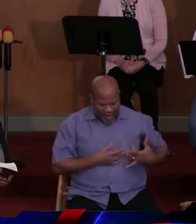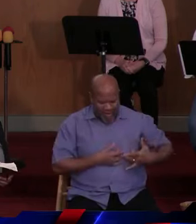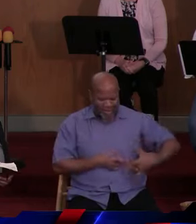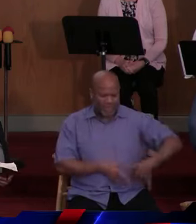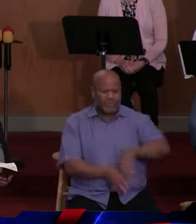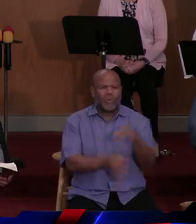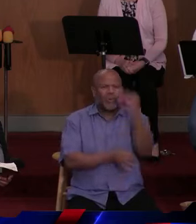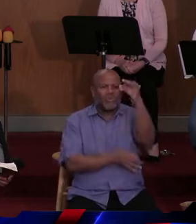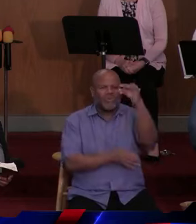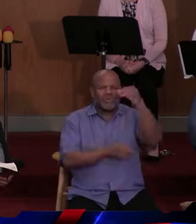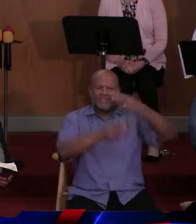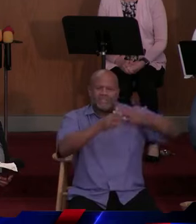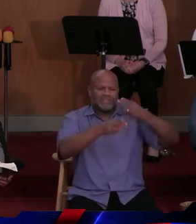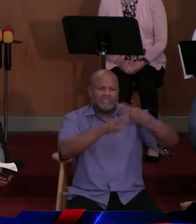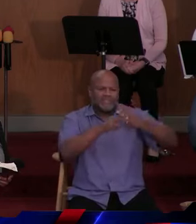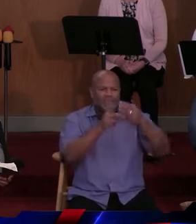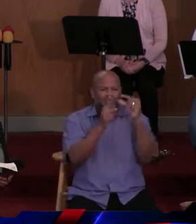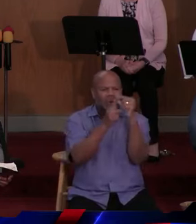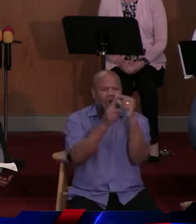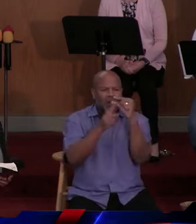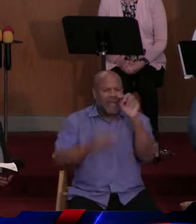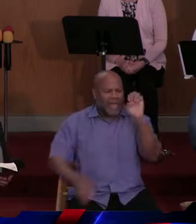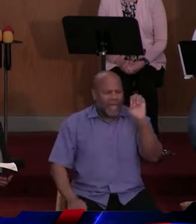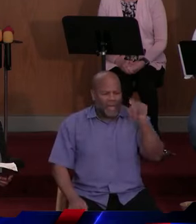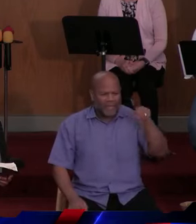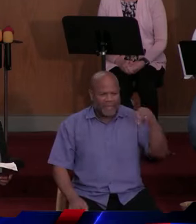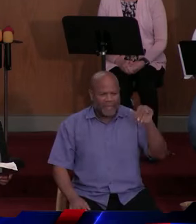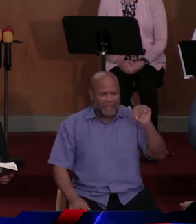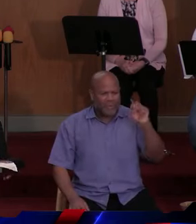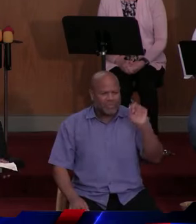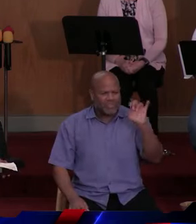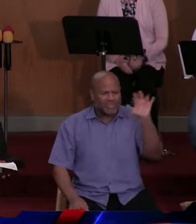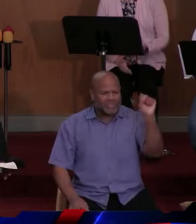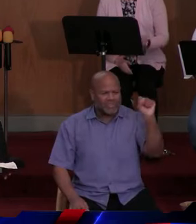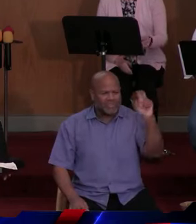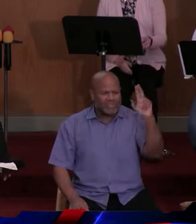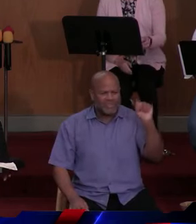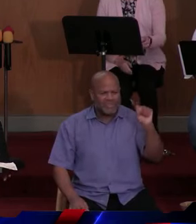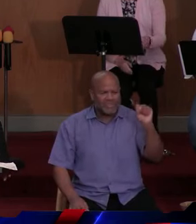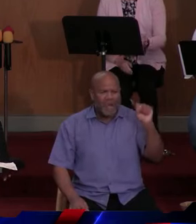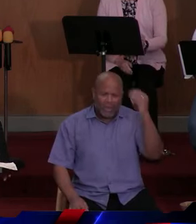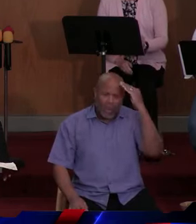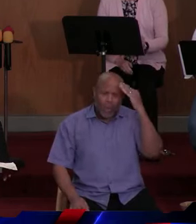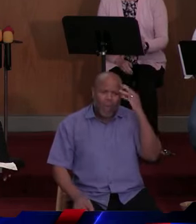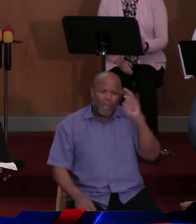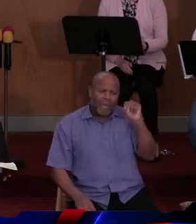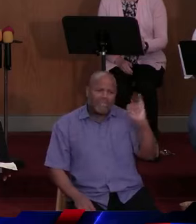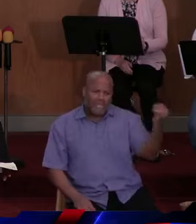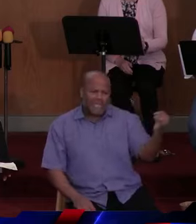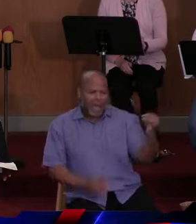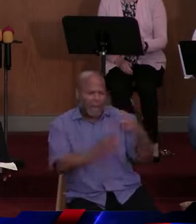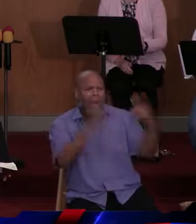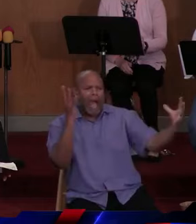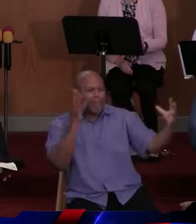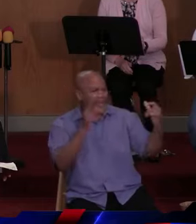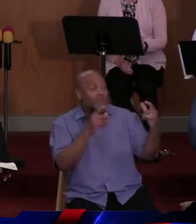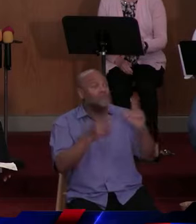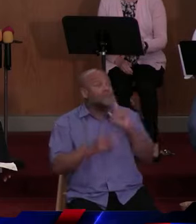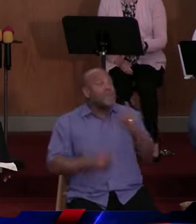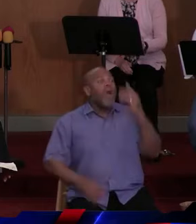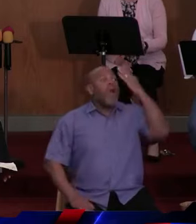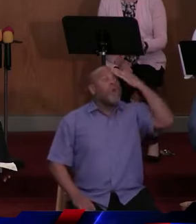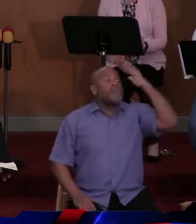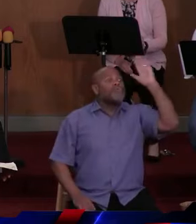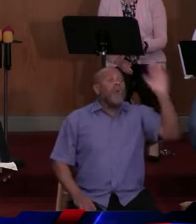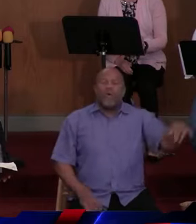word is epignosis. I know a lot about Michael Jackson, but I don't know him. Come on, somebody. But this